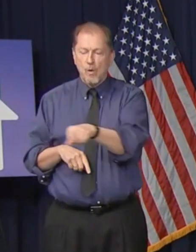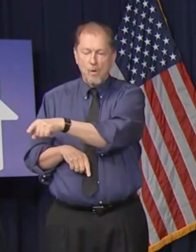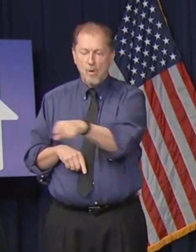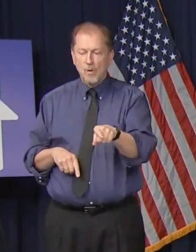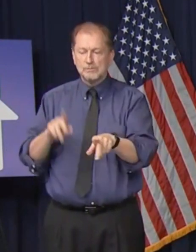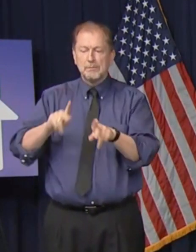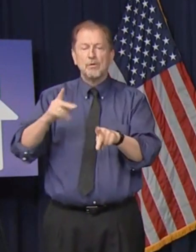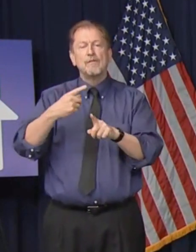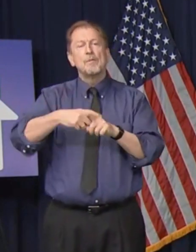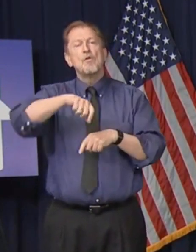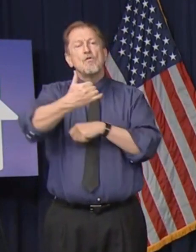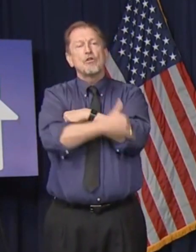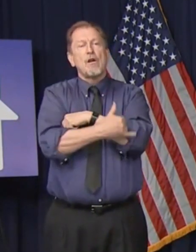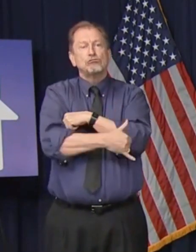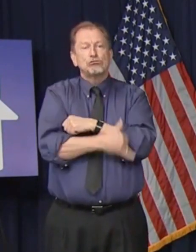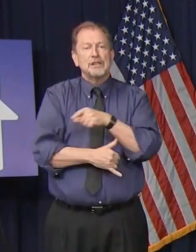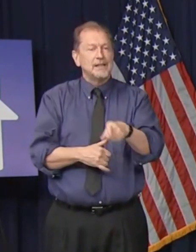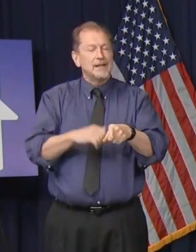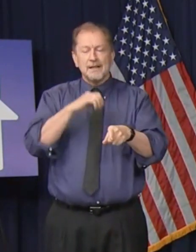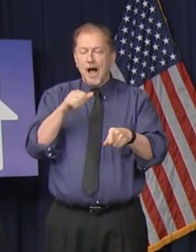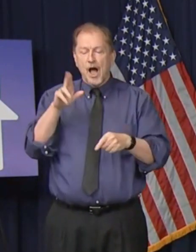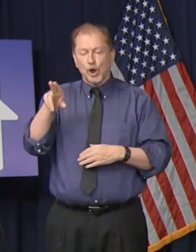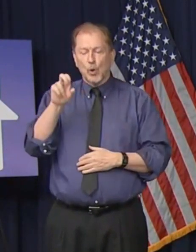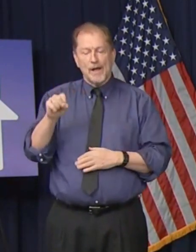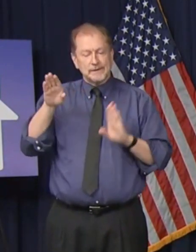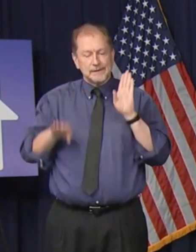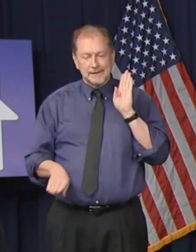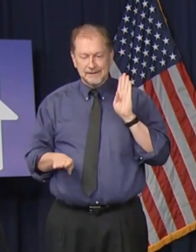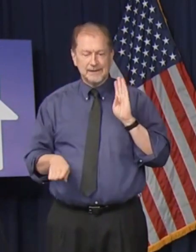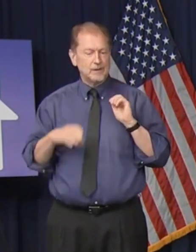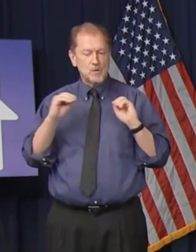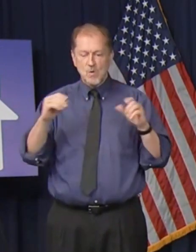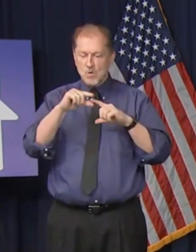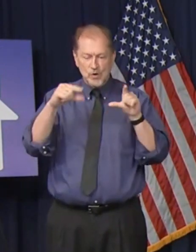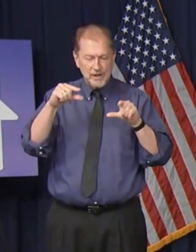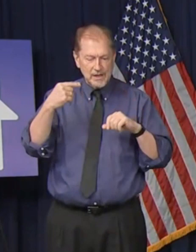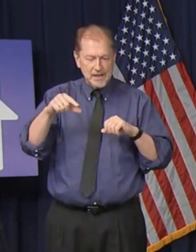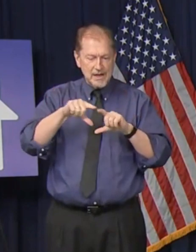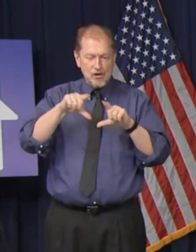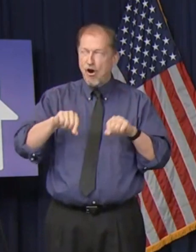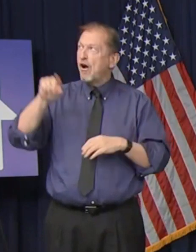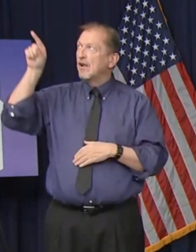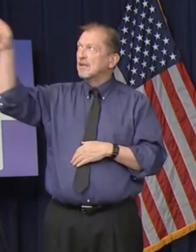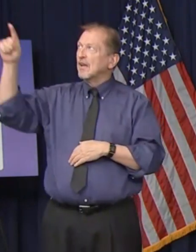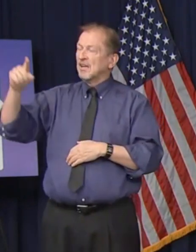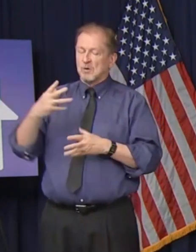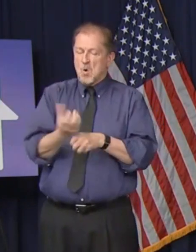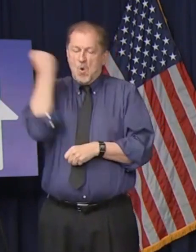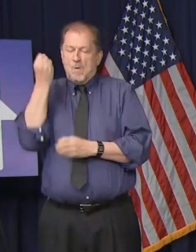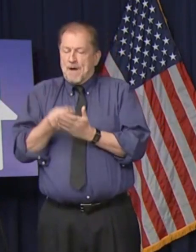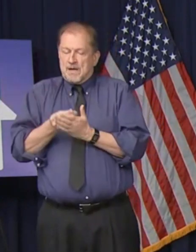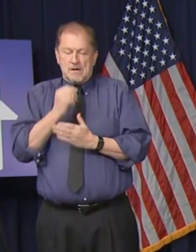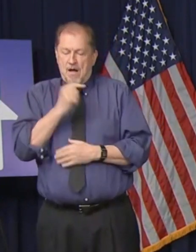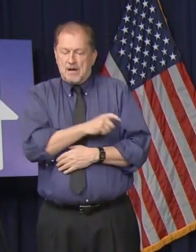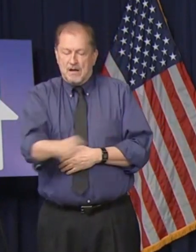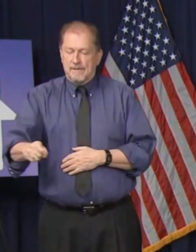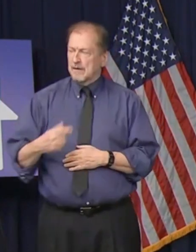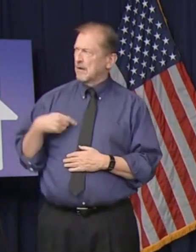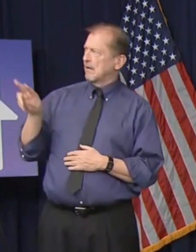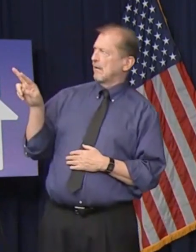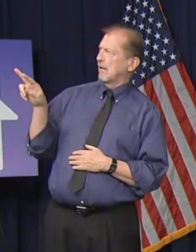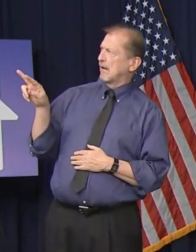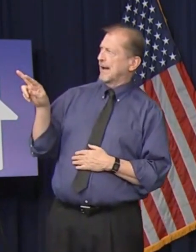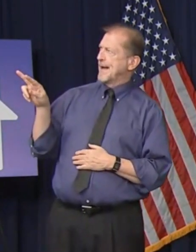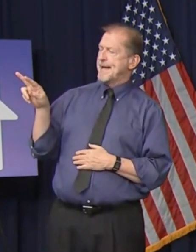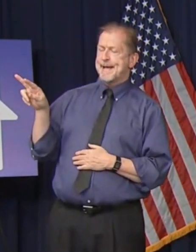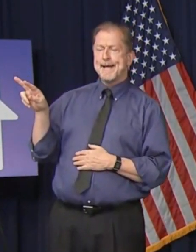to these students in some way? Yeah, you know how I feel about that, so I think you know what my reaction would be. I've opened up the